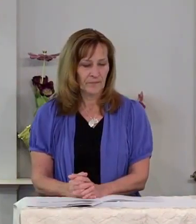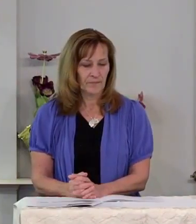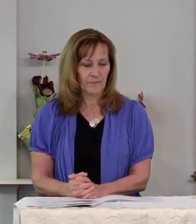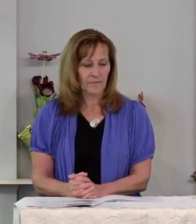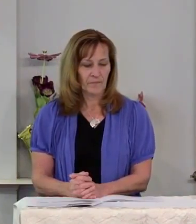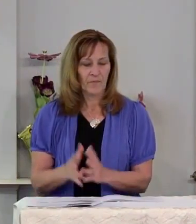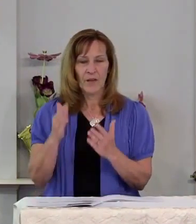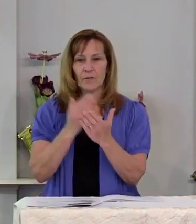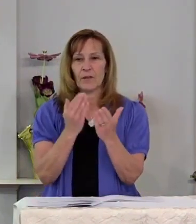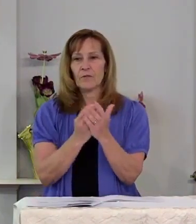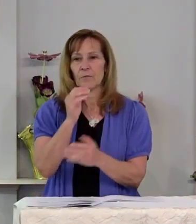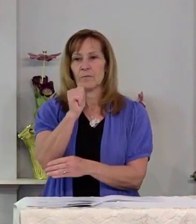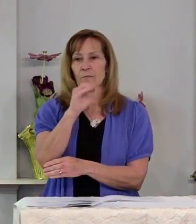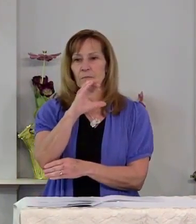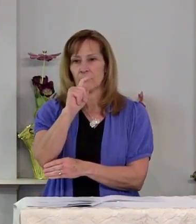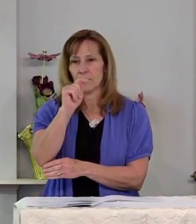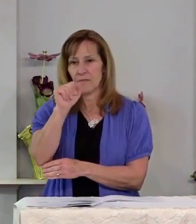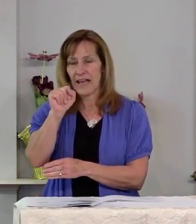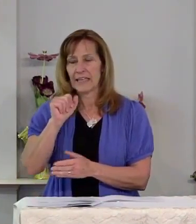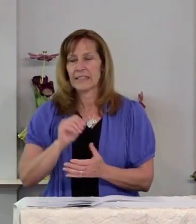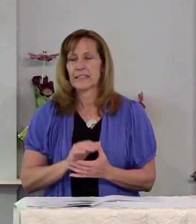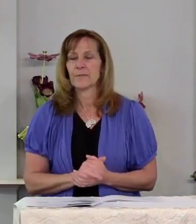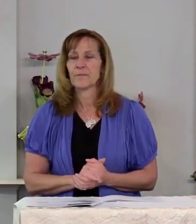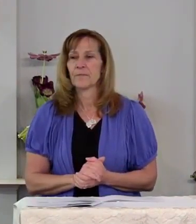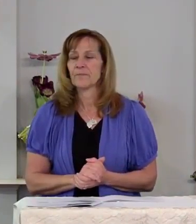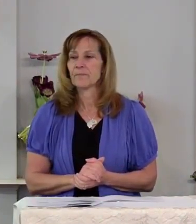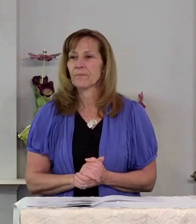A reading from Acts.